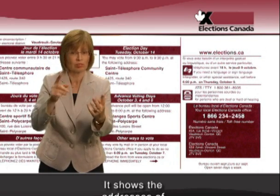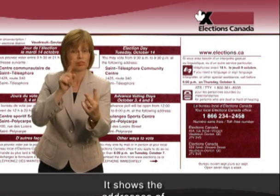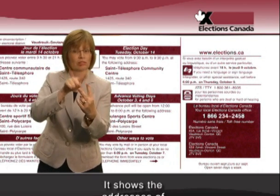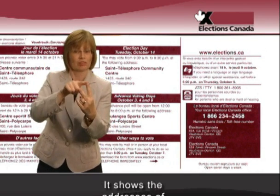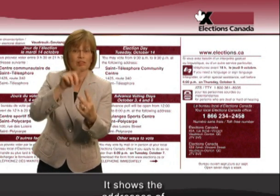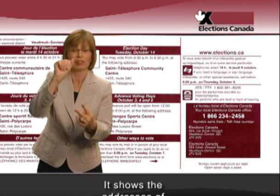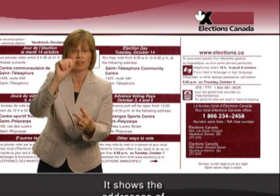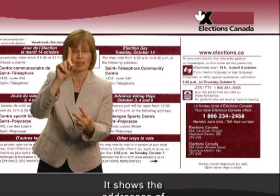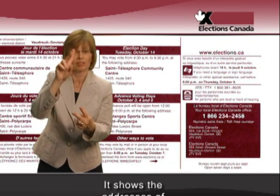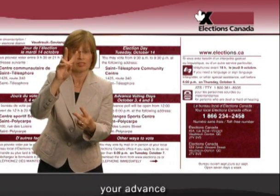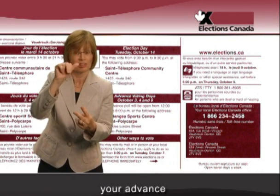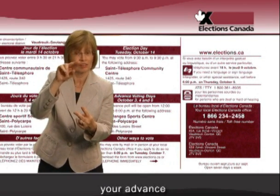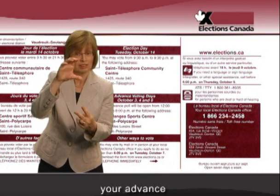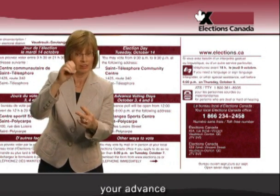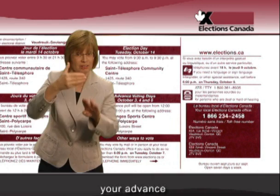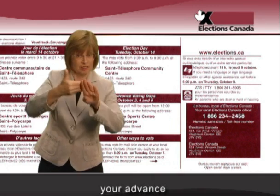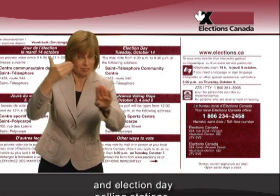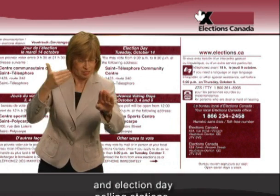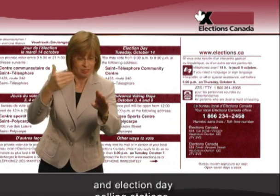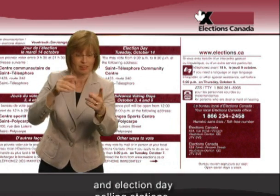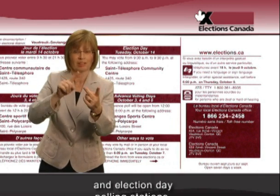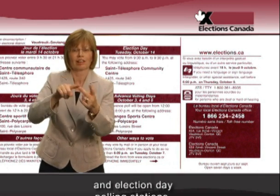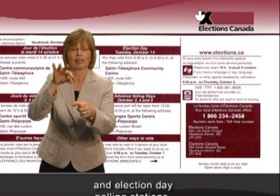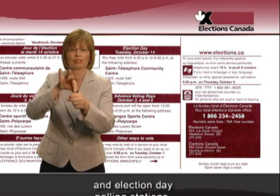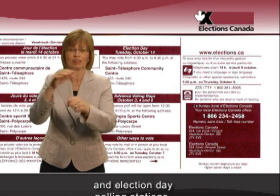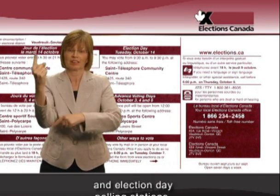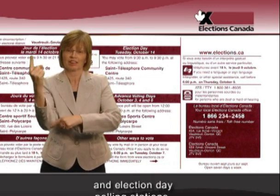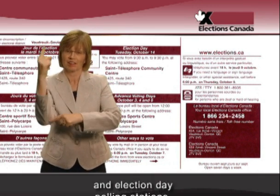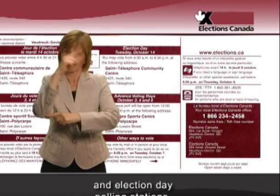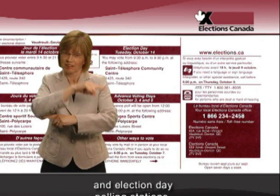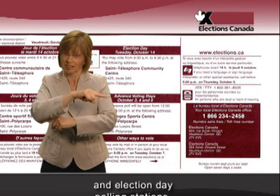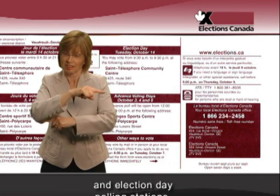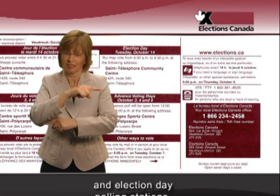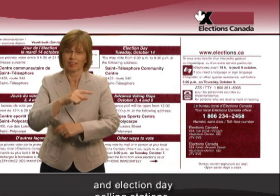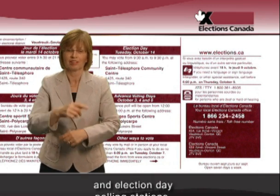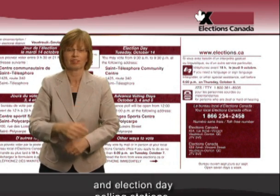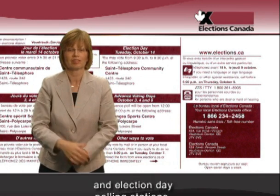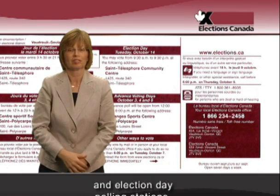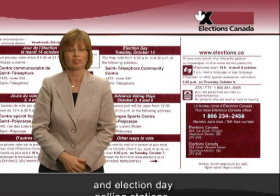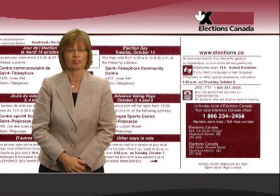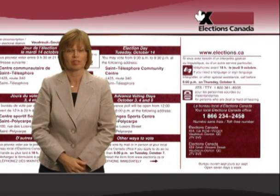It shows the addresses of your Advance and Election Day polling stations.